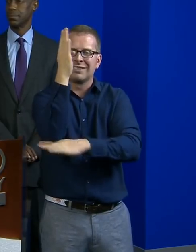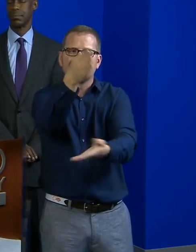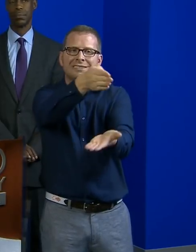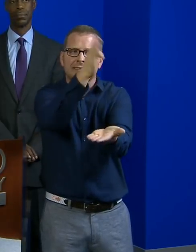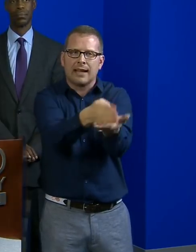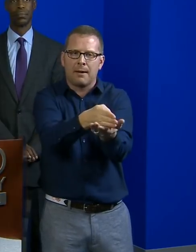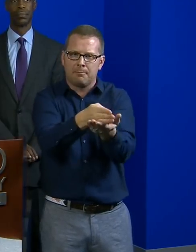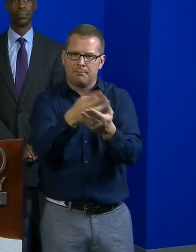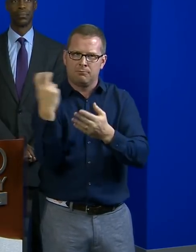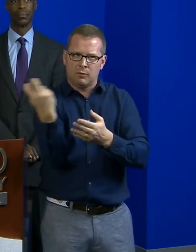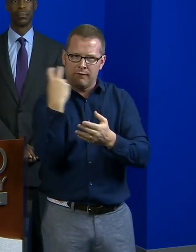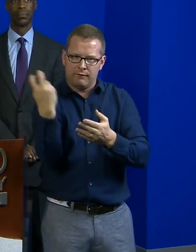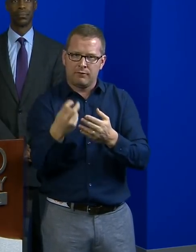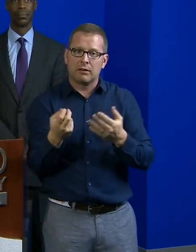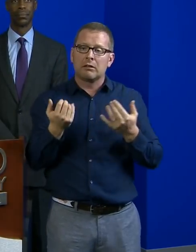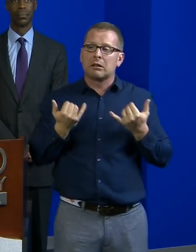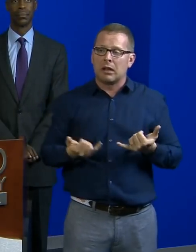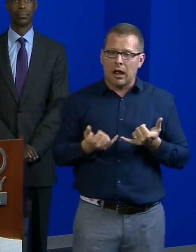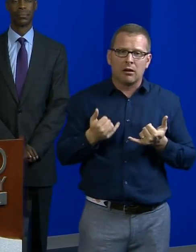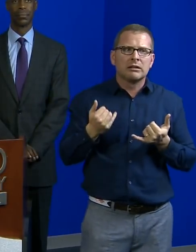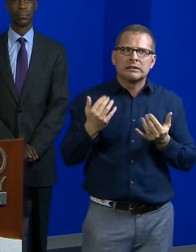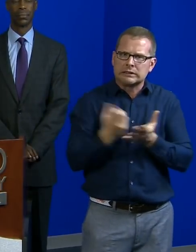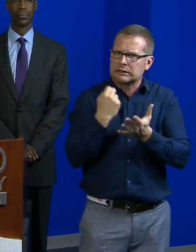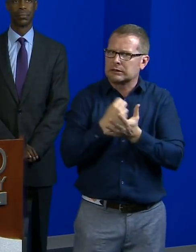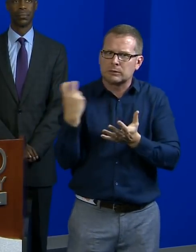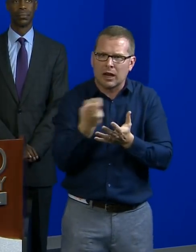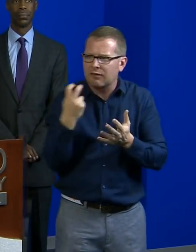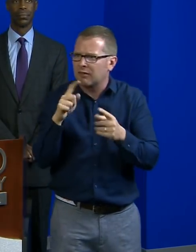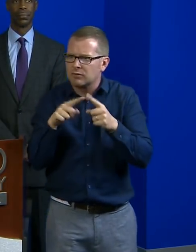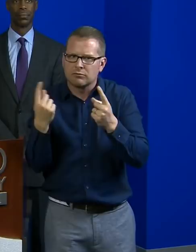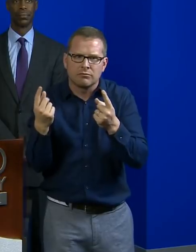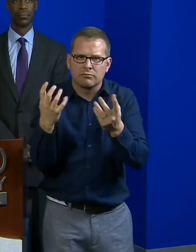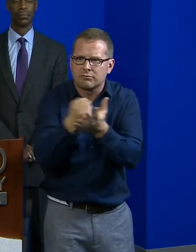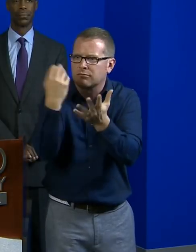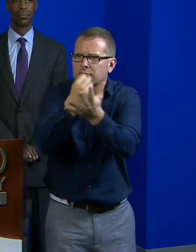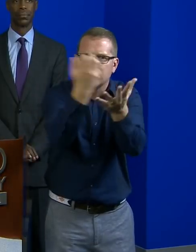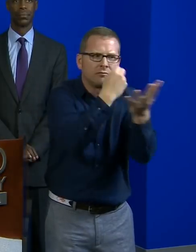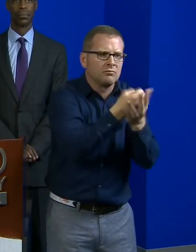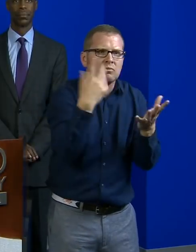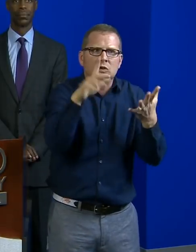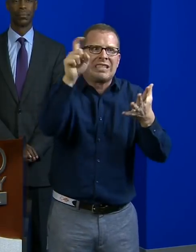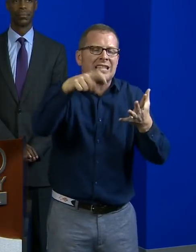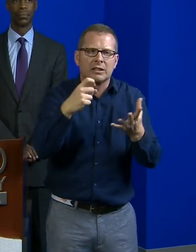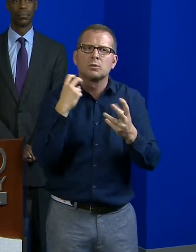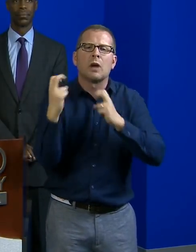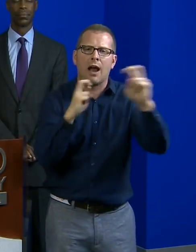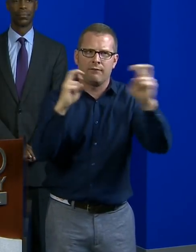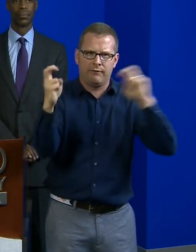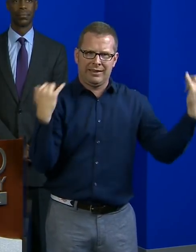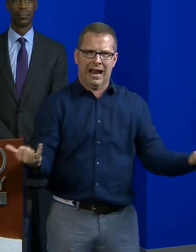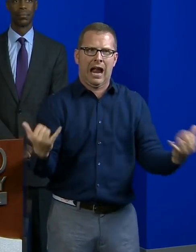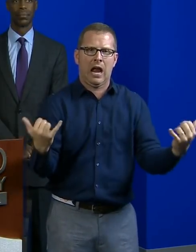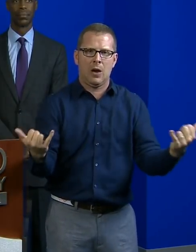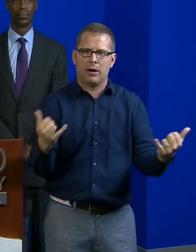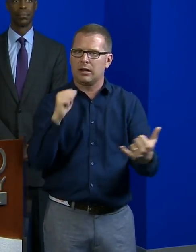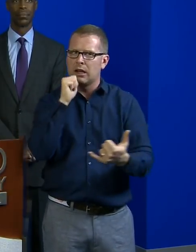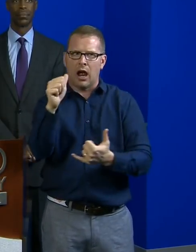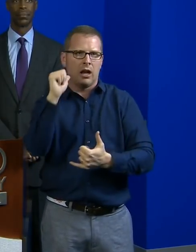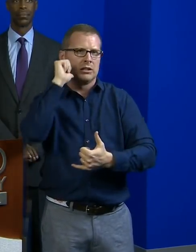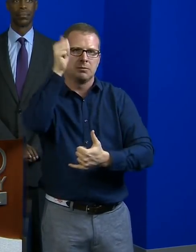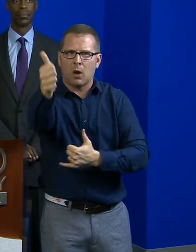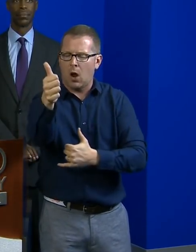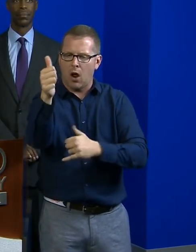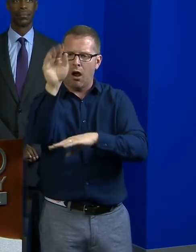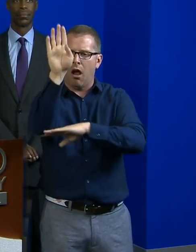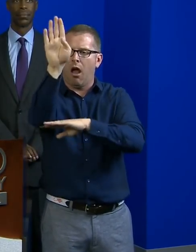we're asking that they do that today in preparation for us trying to clear the roads tomorrow. As you know, we're staging heavy equipment.